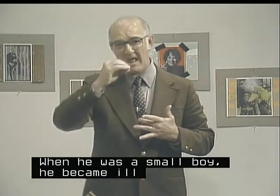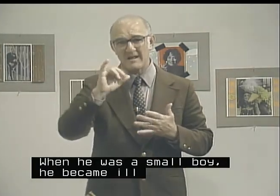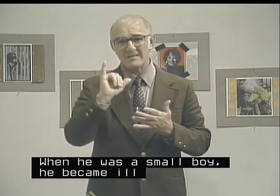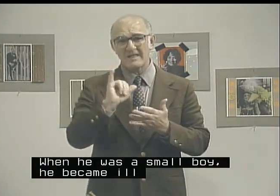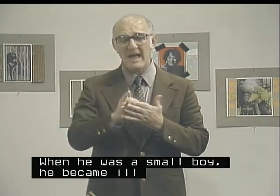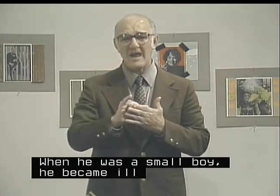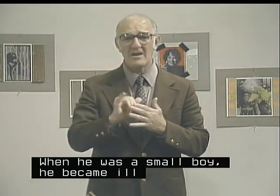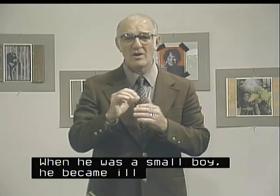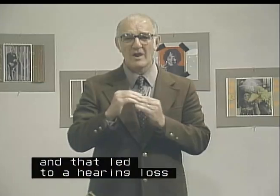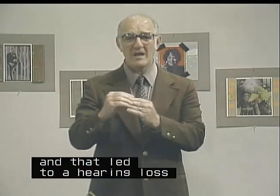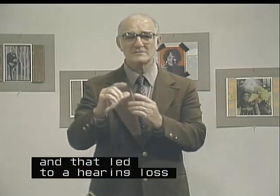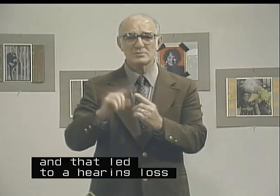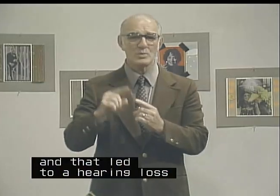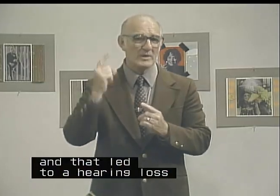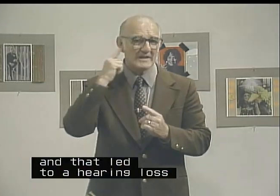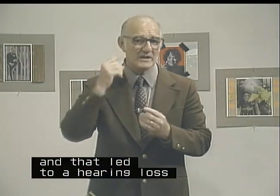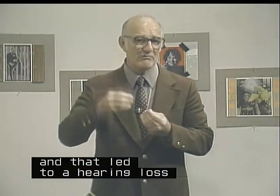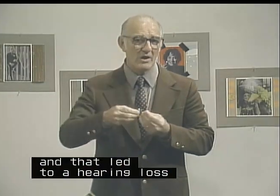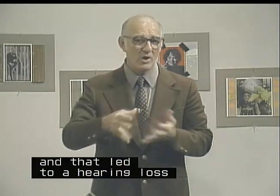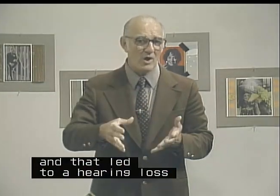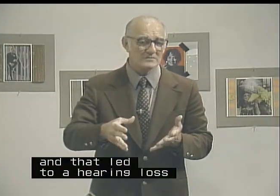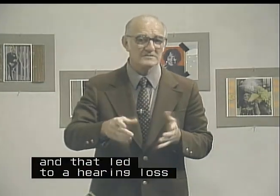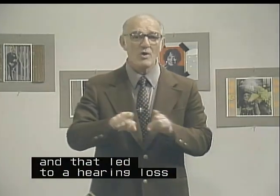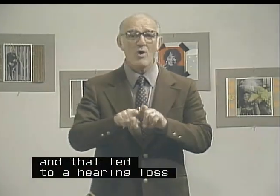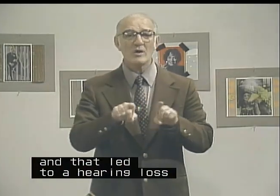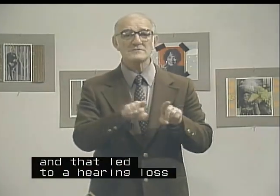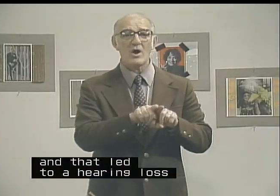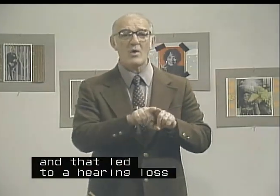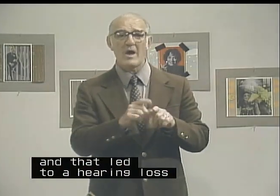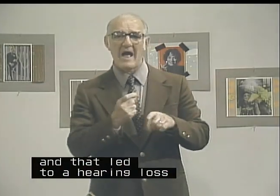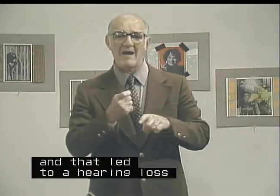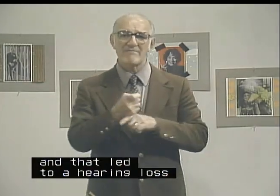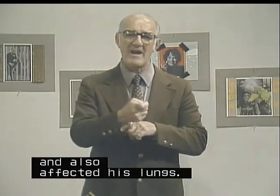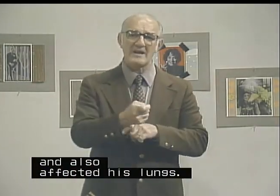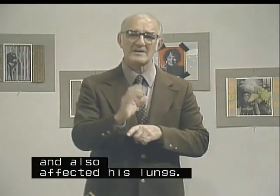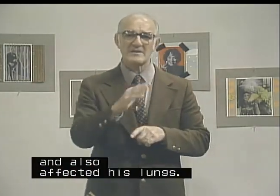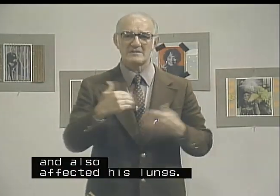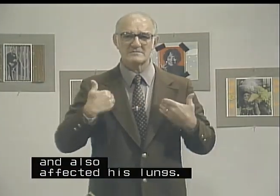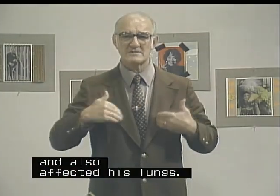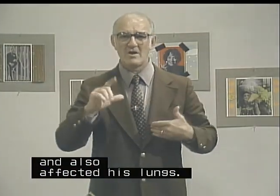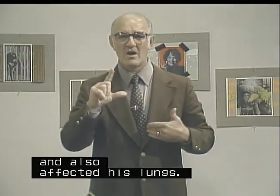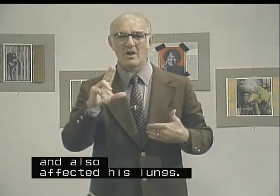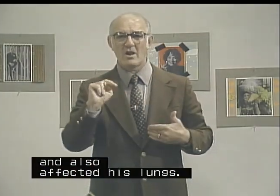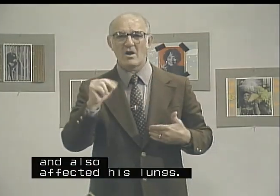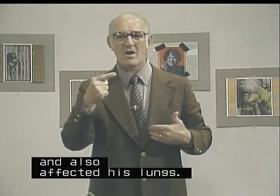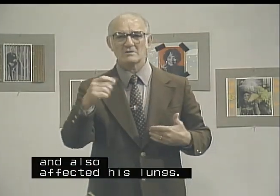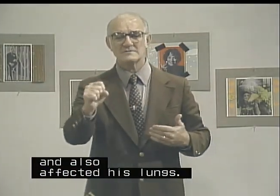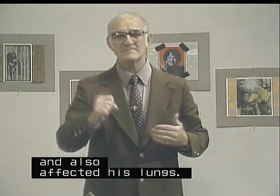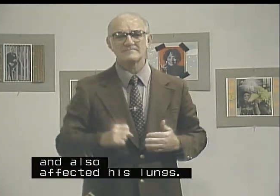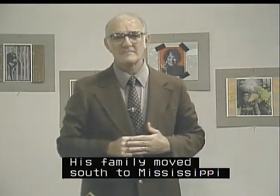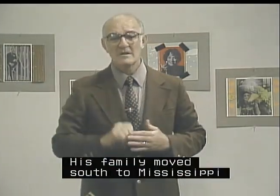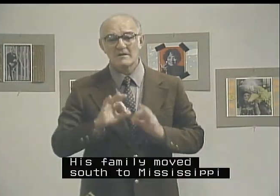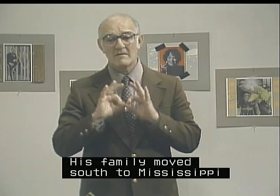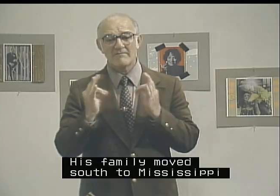and that led to a hearing loss. Also affected his lungs. The